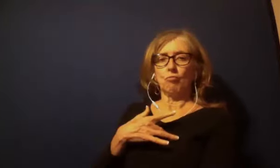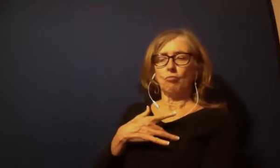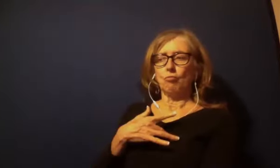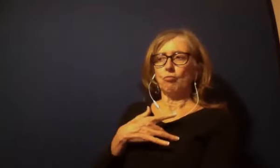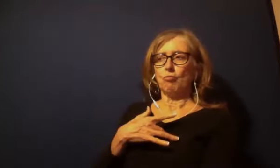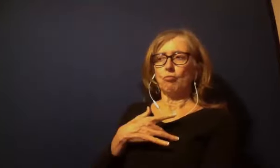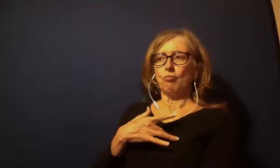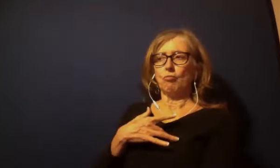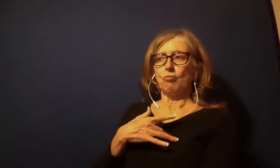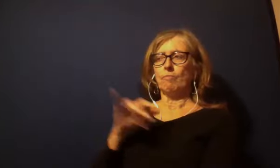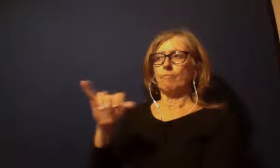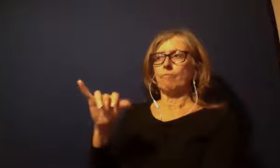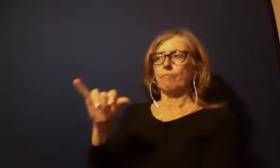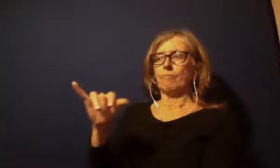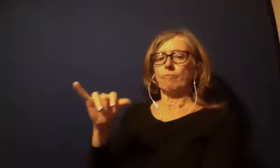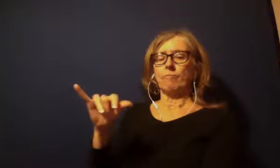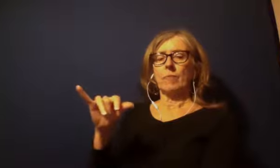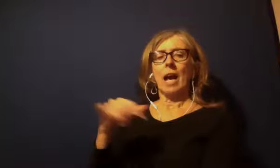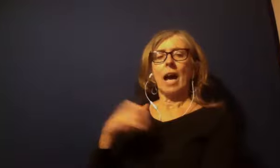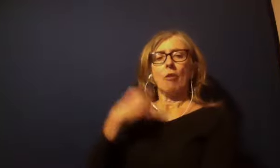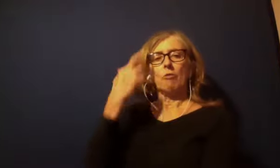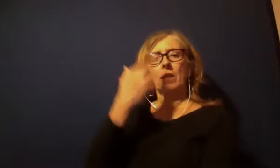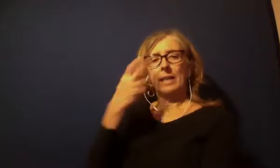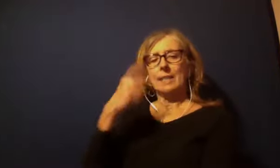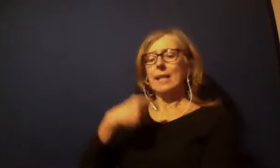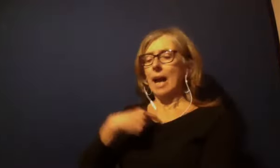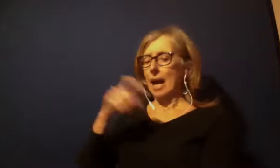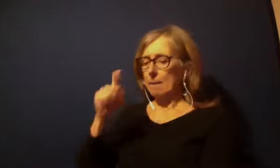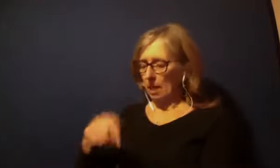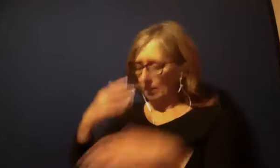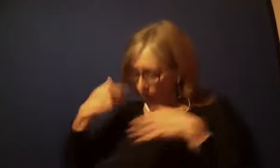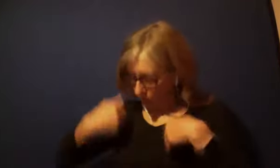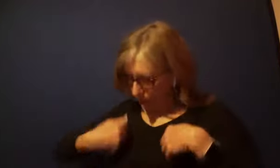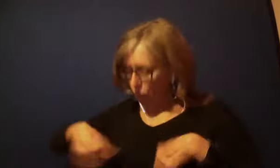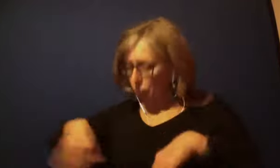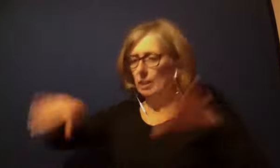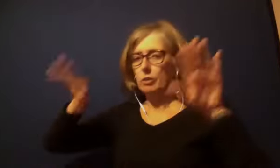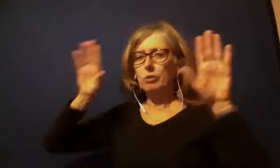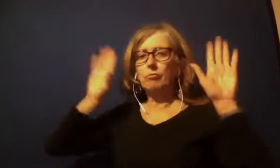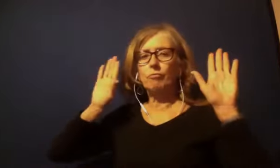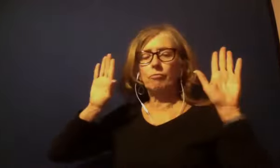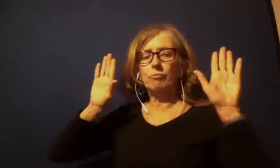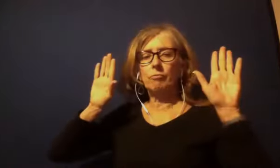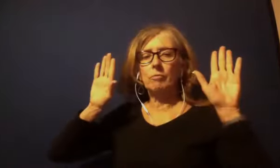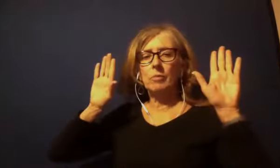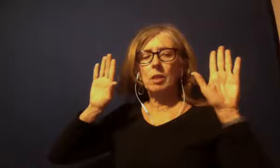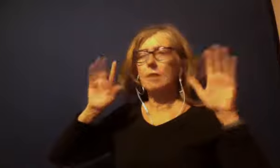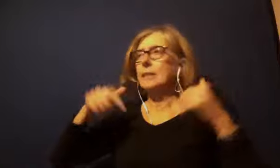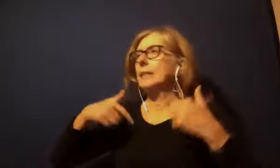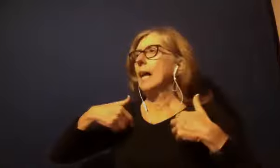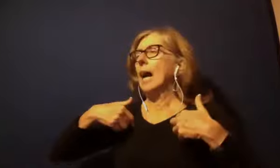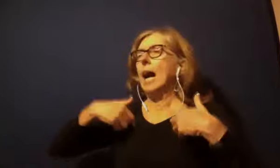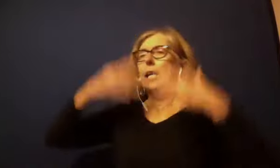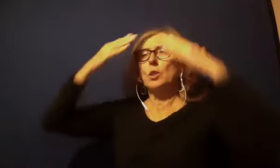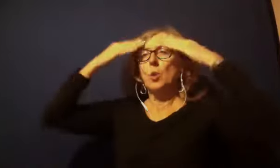that brokenness in me, that surrender is where I stepped across to, I don't know anymore. And that not knowing